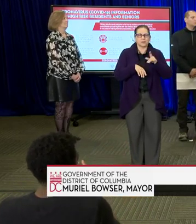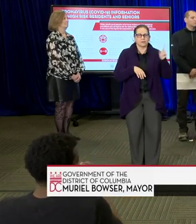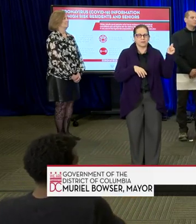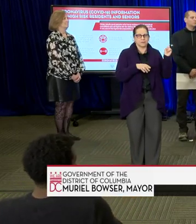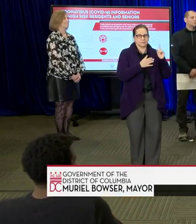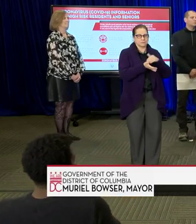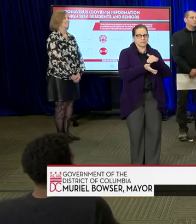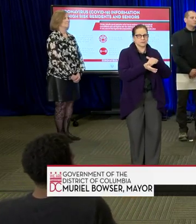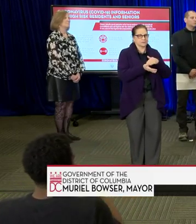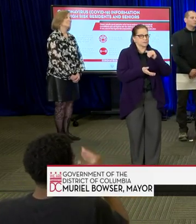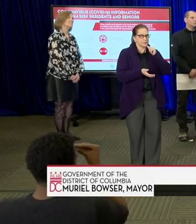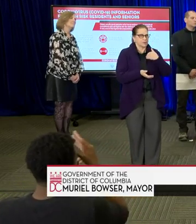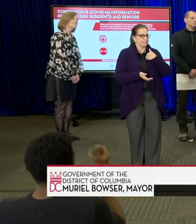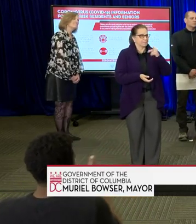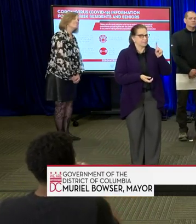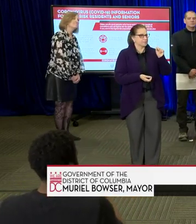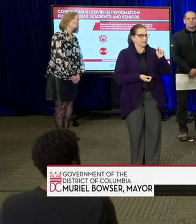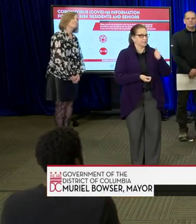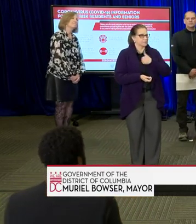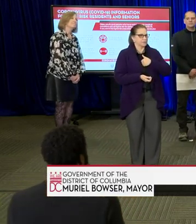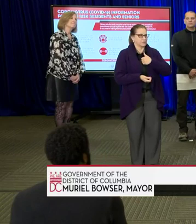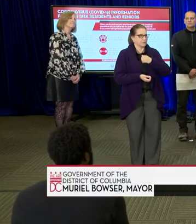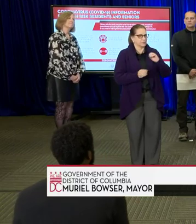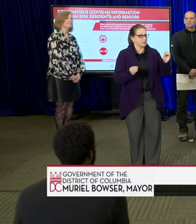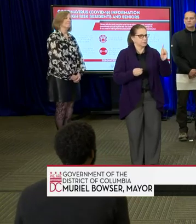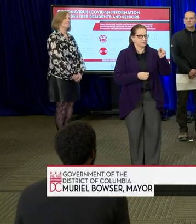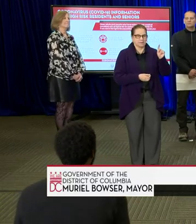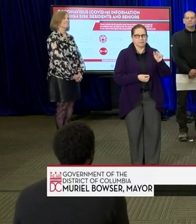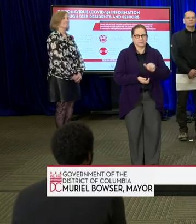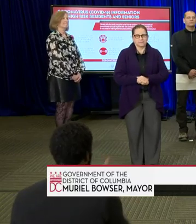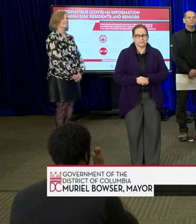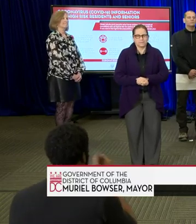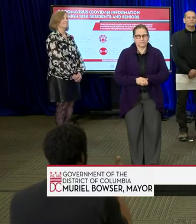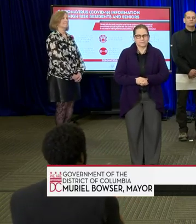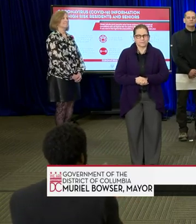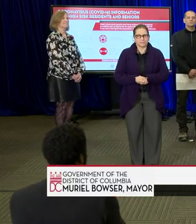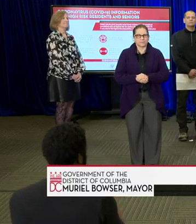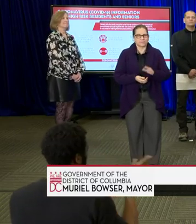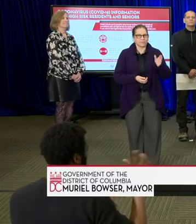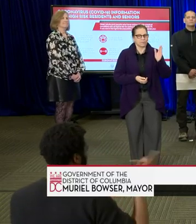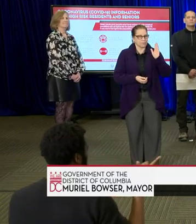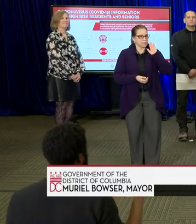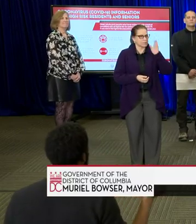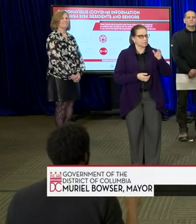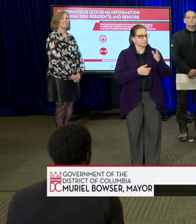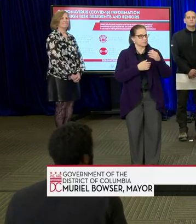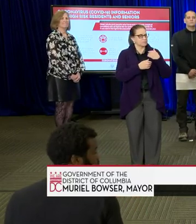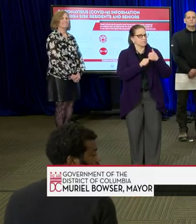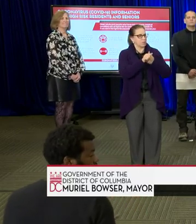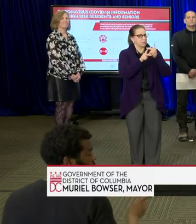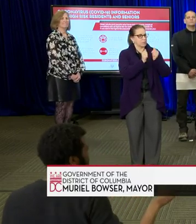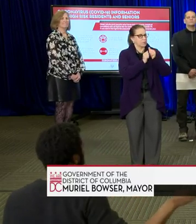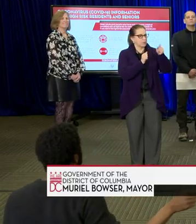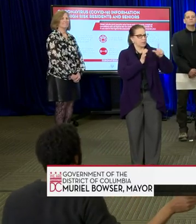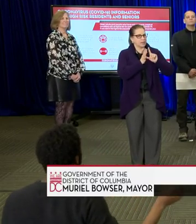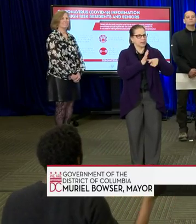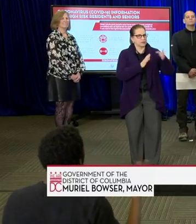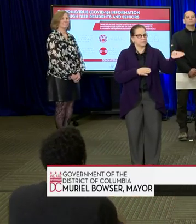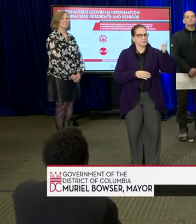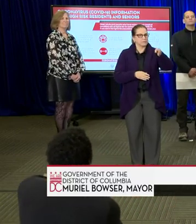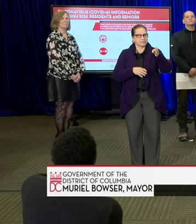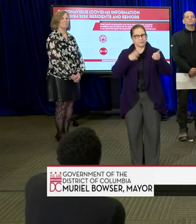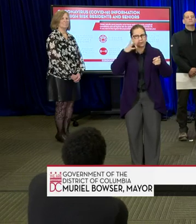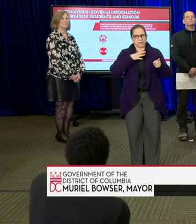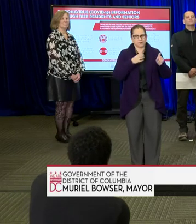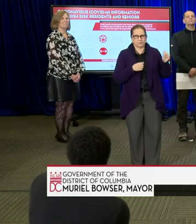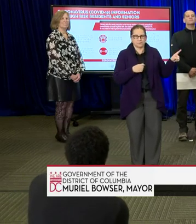Okay. Can we follow up with you about those data points? Yes. Getting back to the hospitals, what are they saying they're needed?